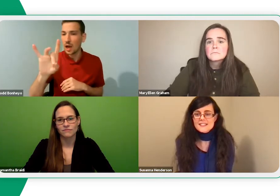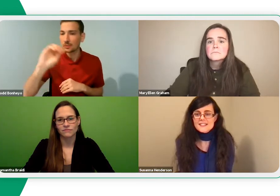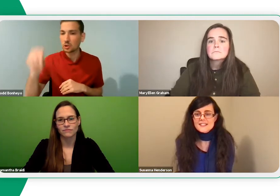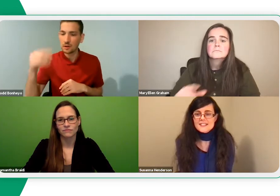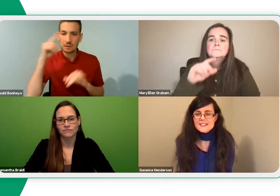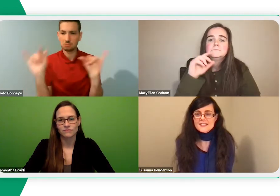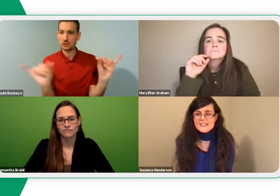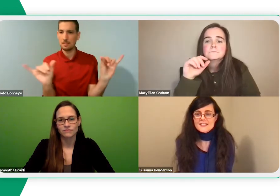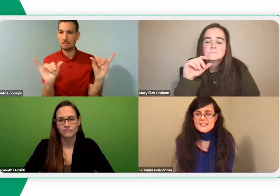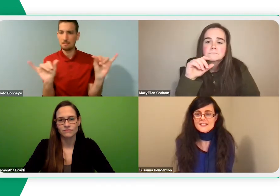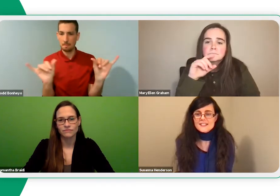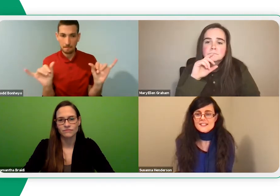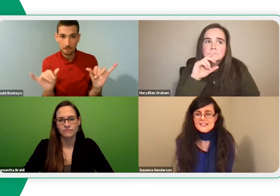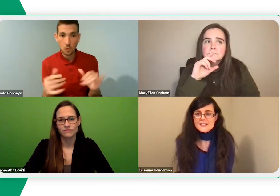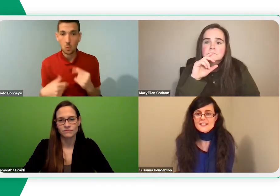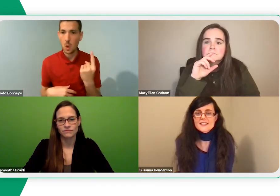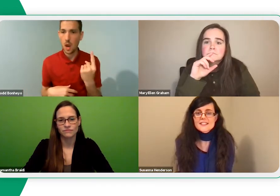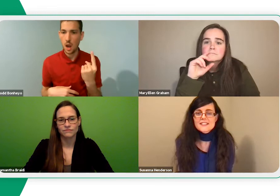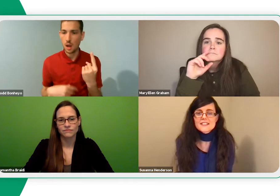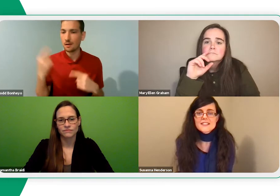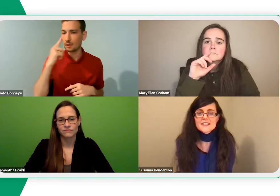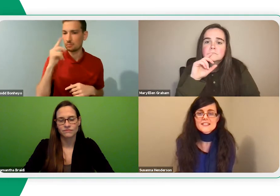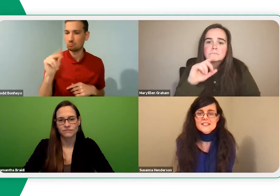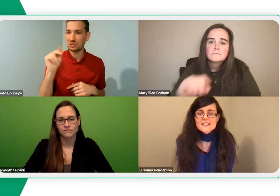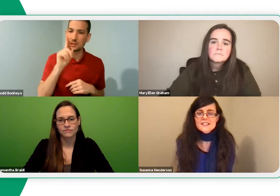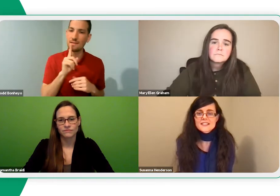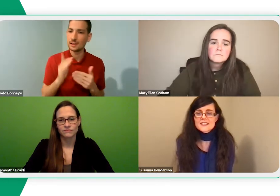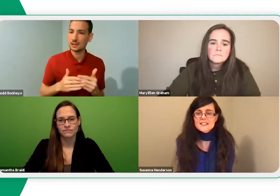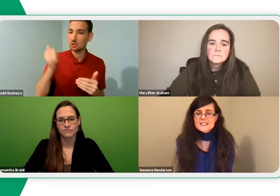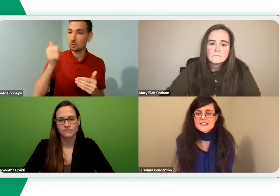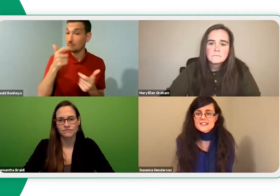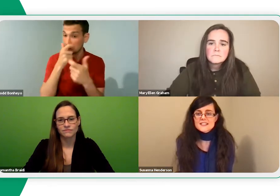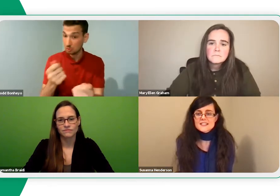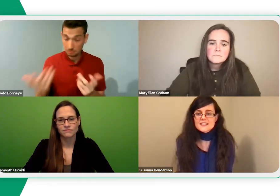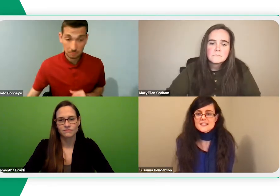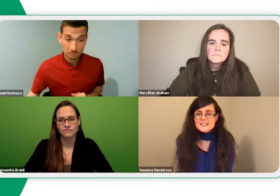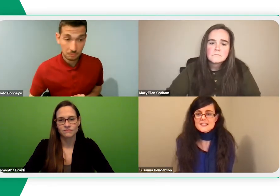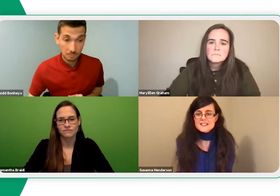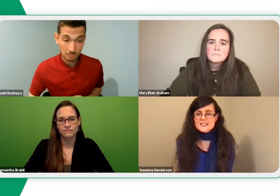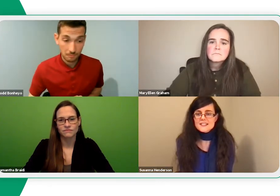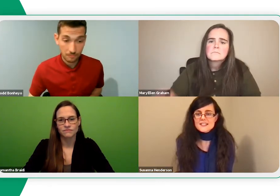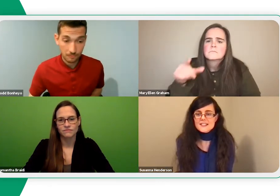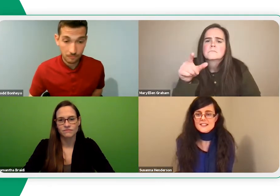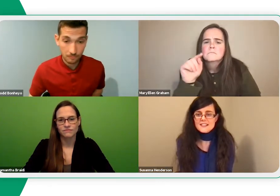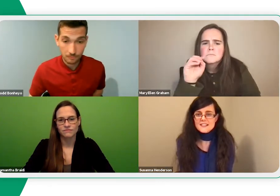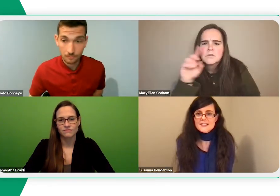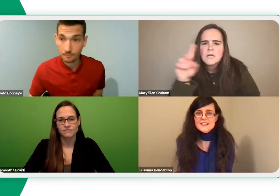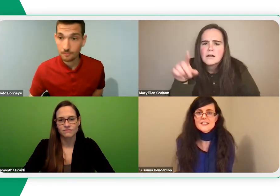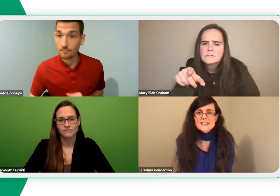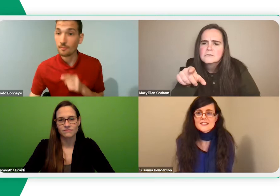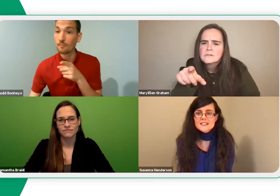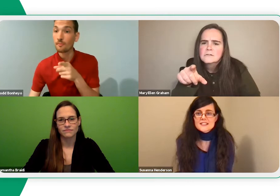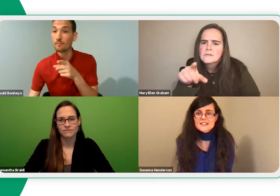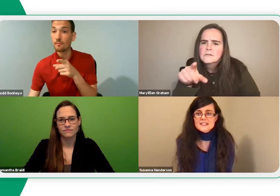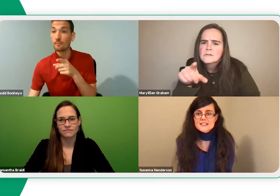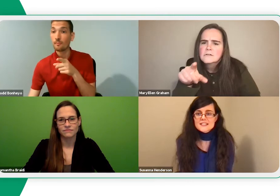And then about 10 people, 28% feel like it's the same, deaf or hearing. And one person says, no, I think it's easier.